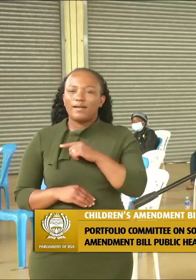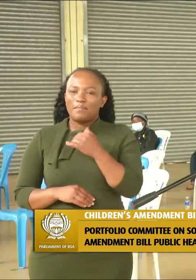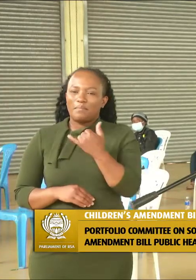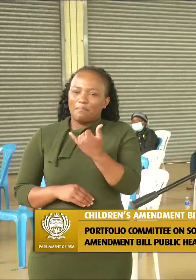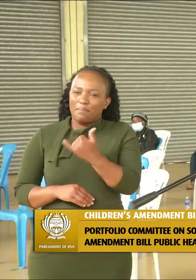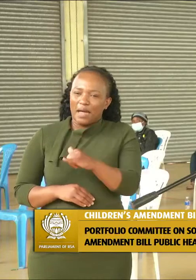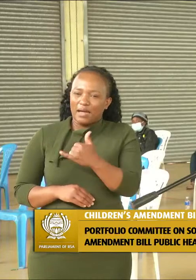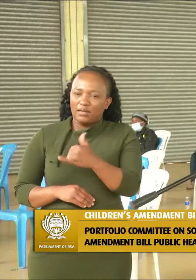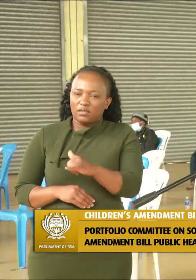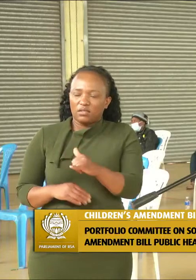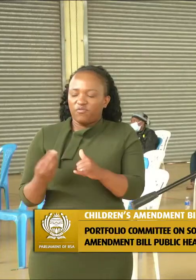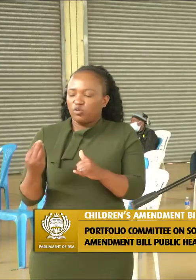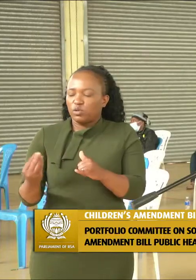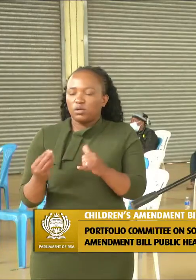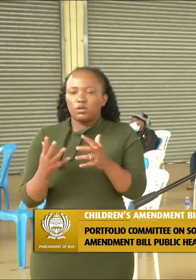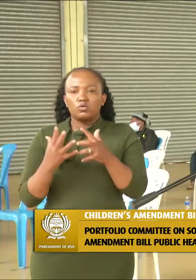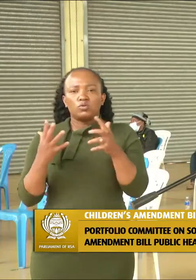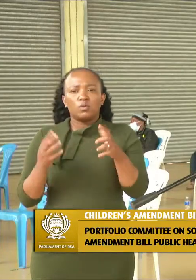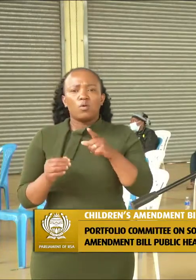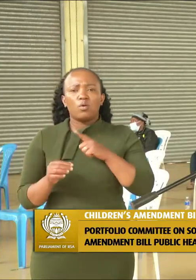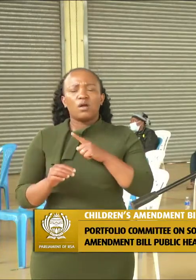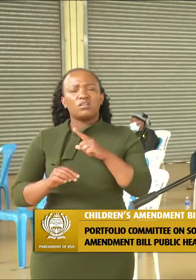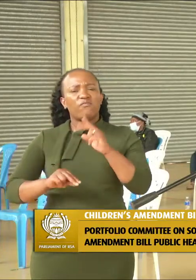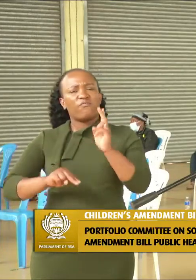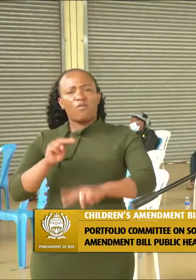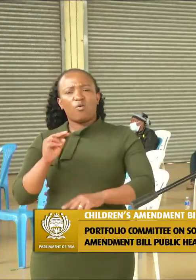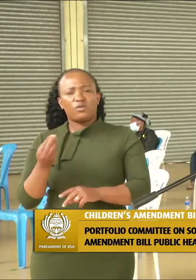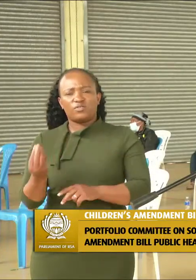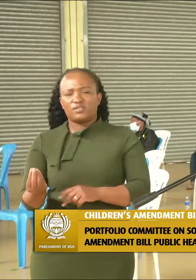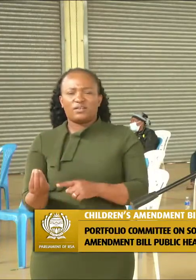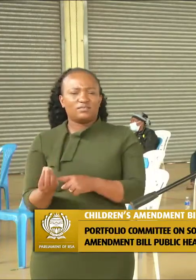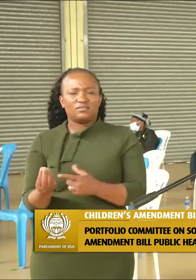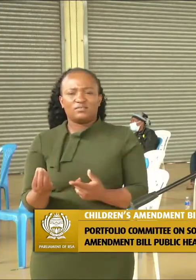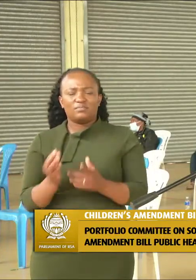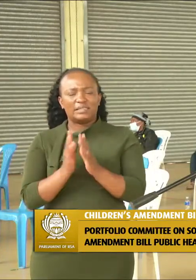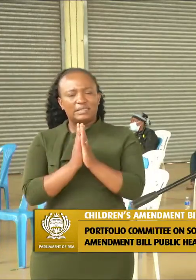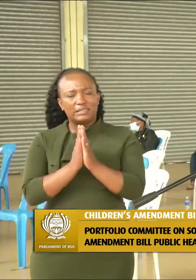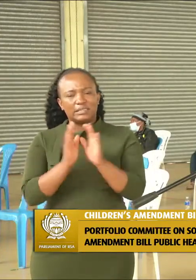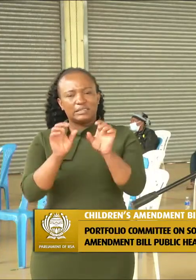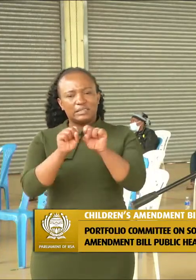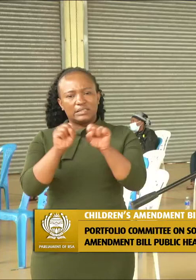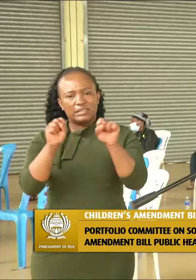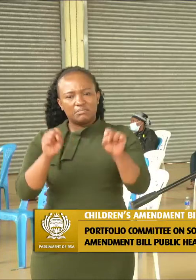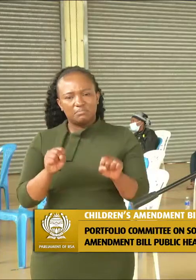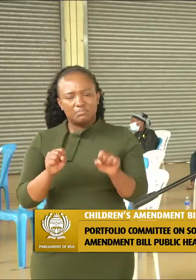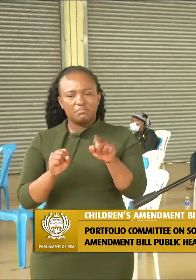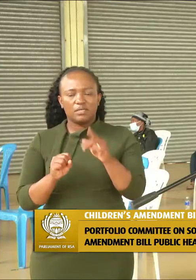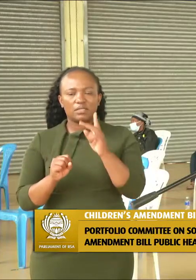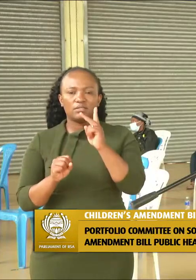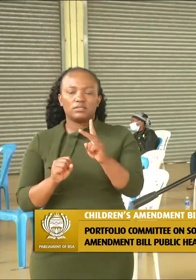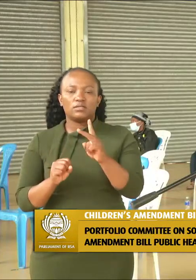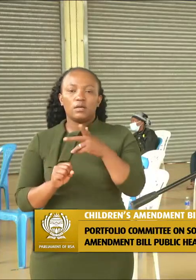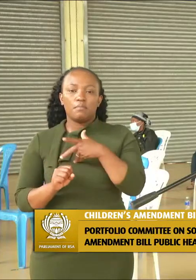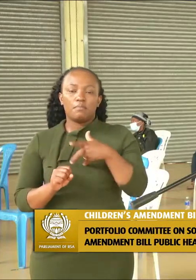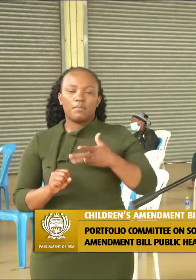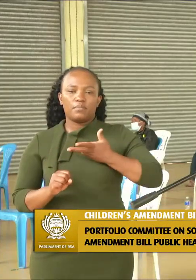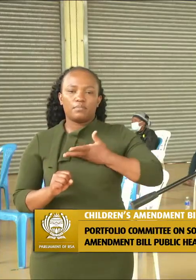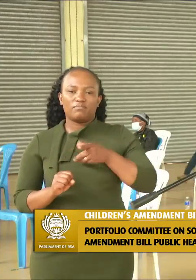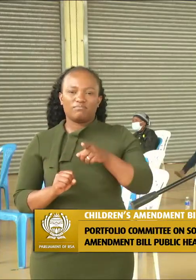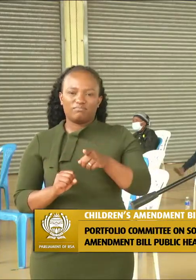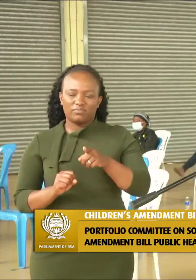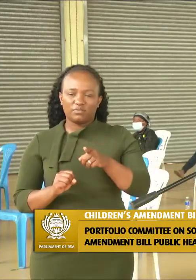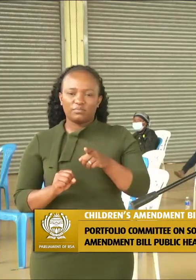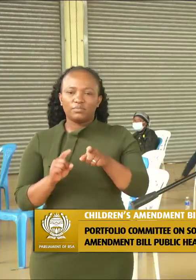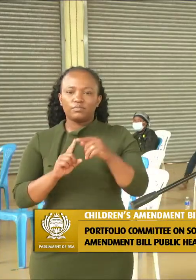their fault. They've never asked to be a part of this. I plead with the system to see that mums and dads can handle